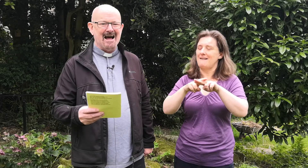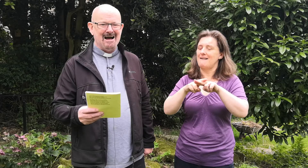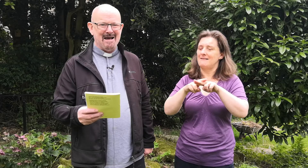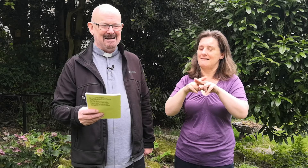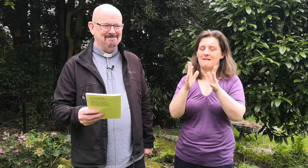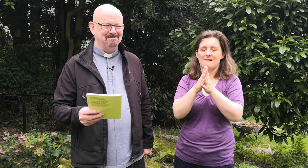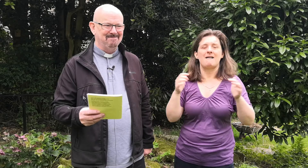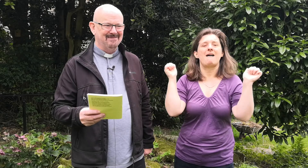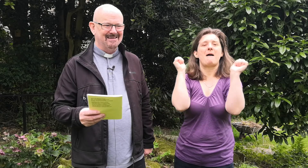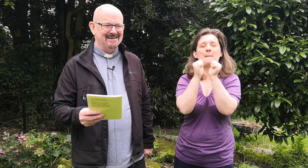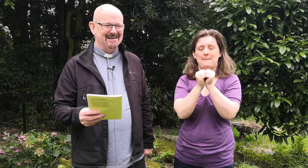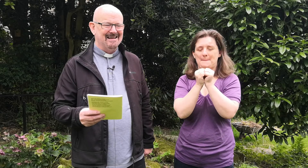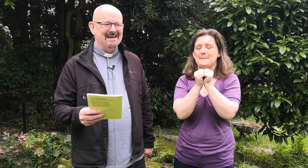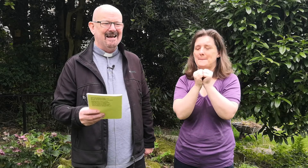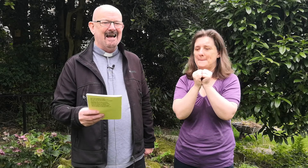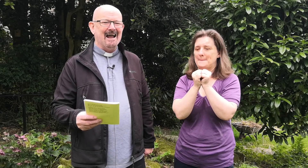Amen.